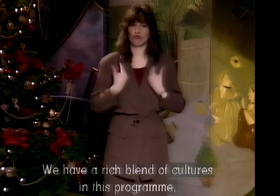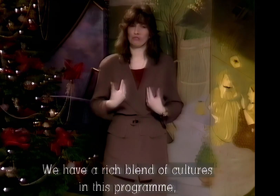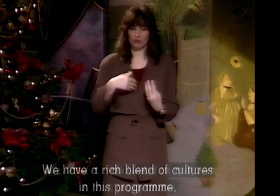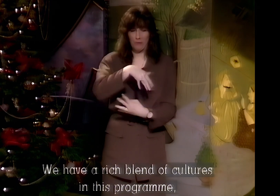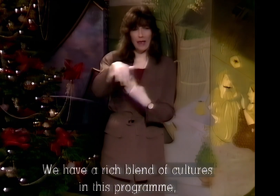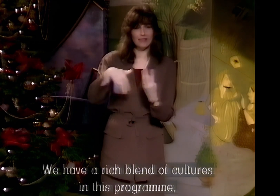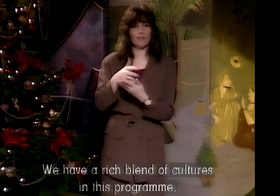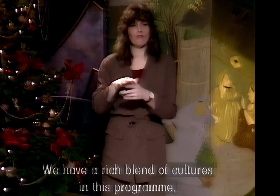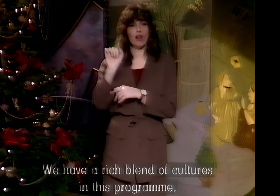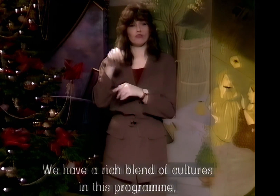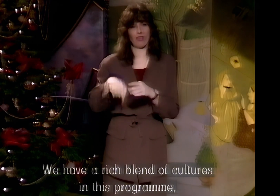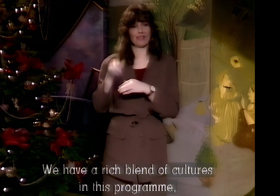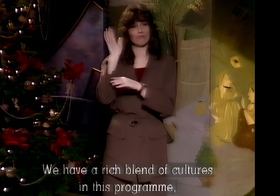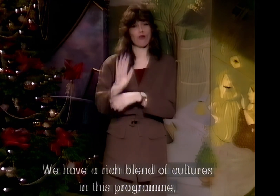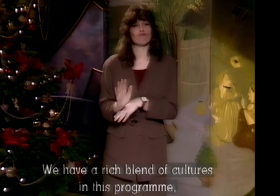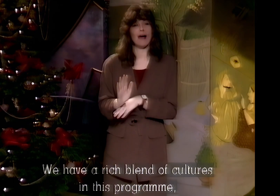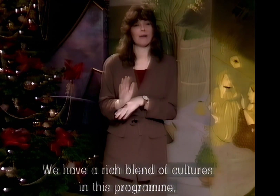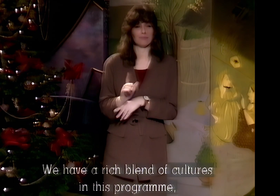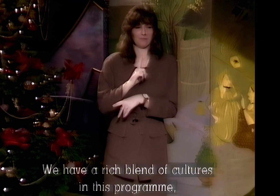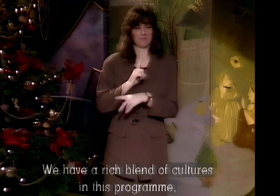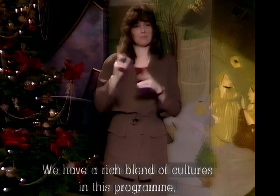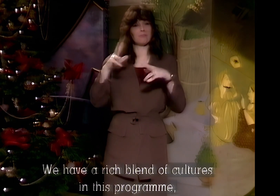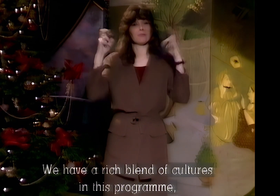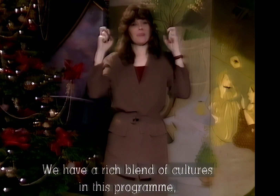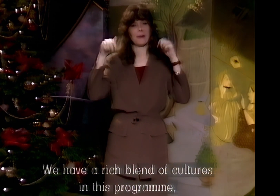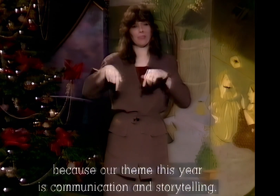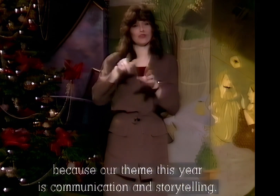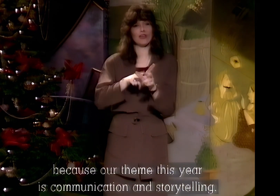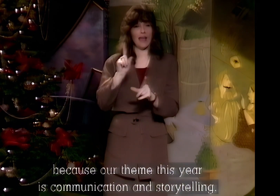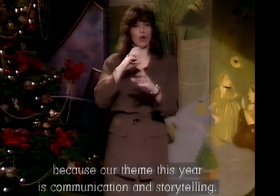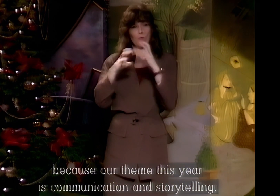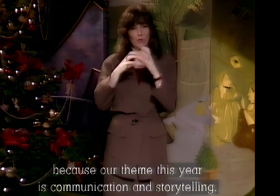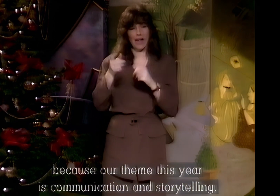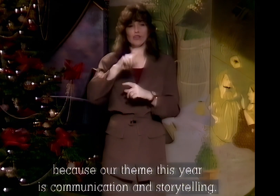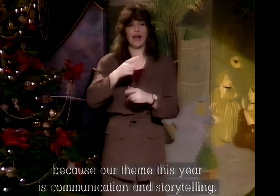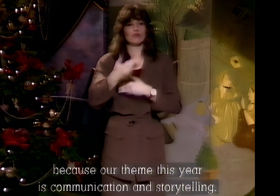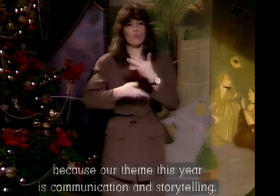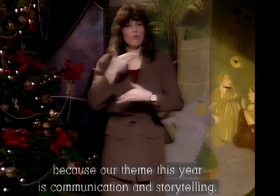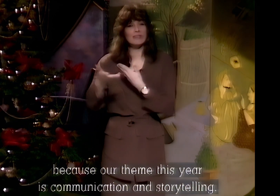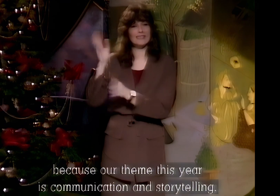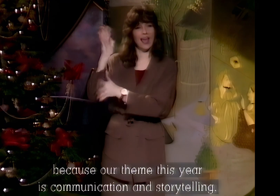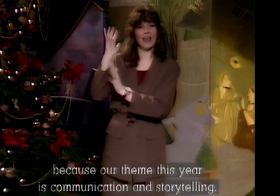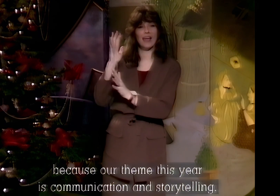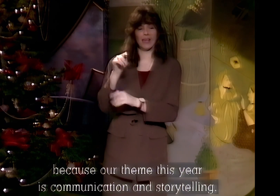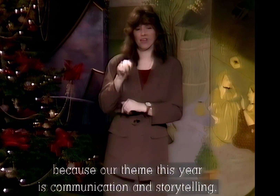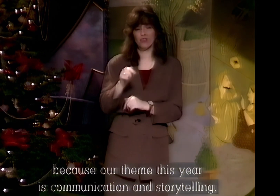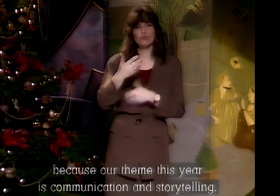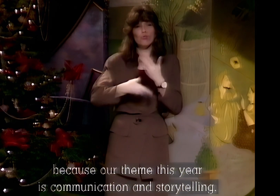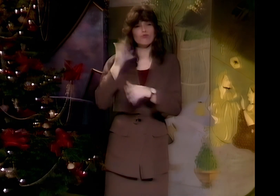We have a rich blend of cultures in this programme because our theme this year is communication and storytelling.